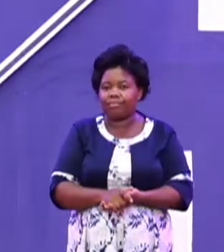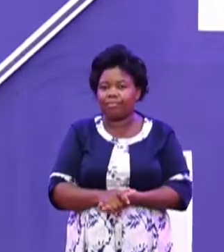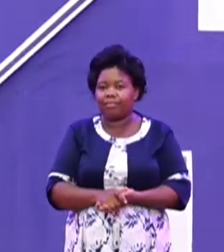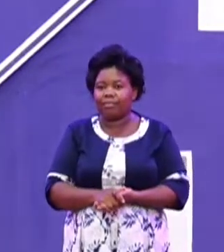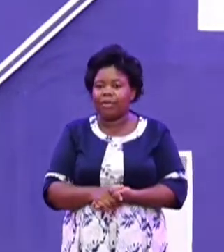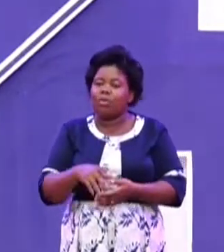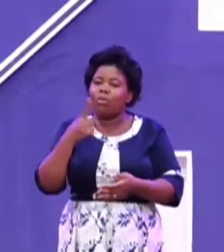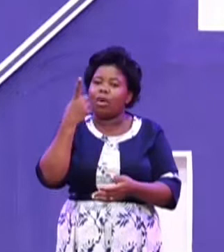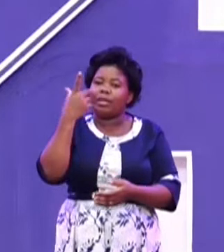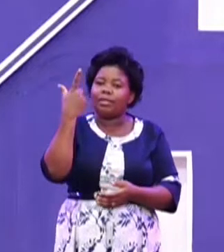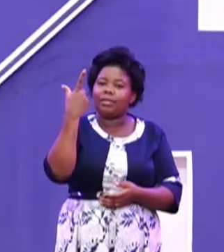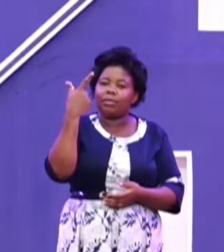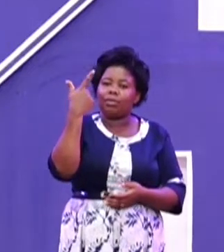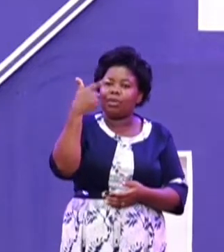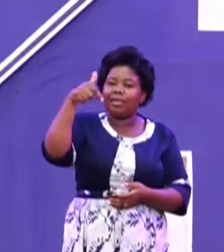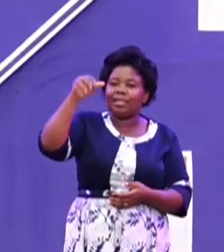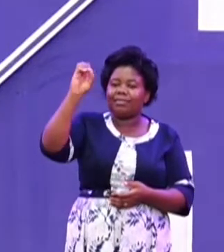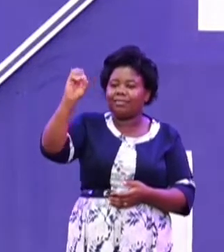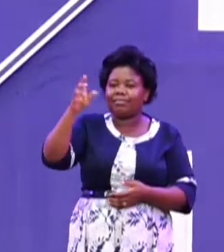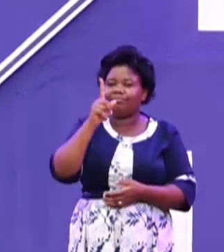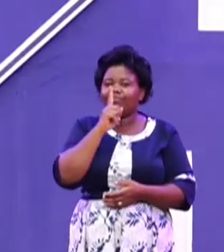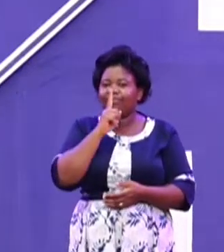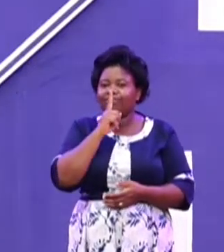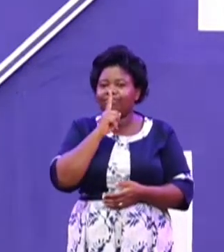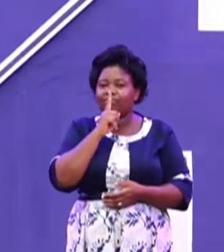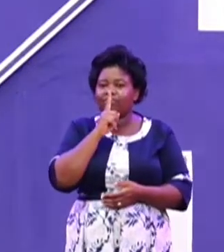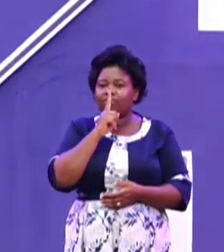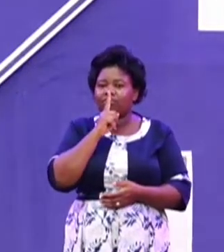The 170 was silent.